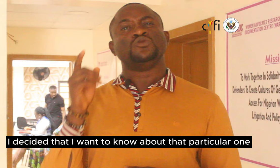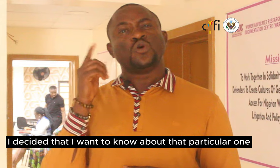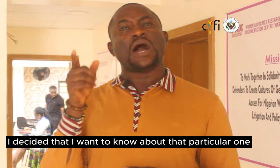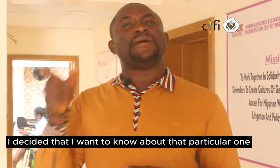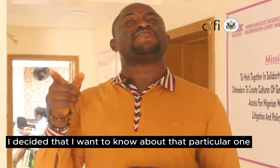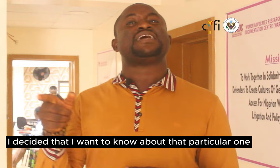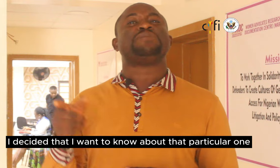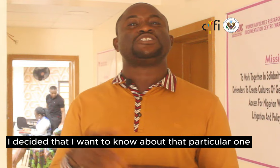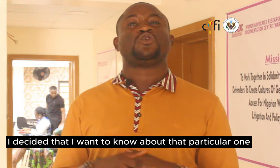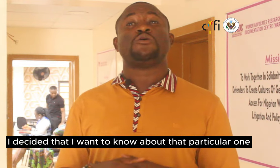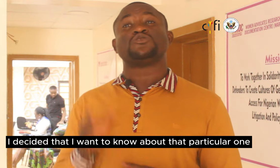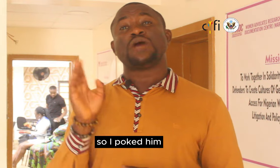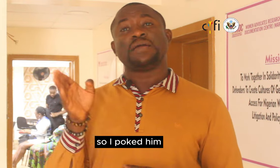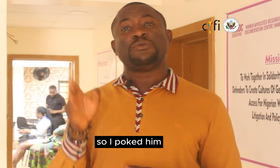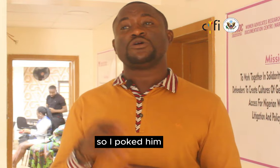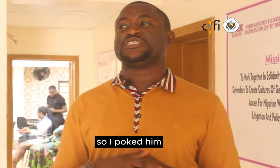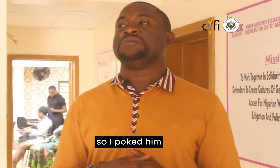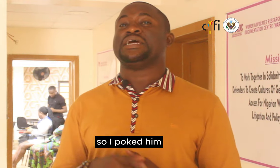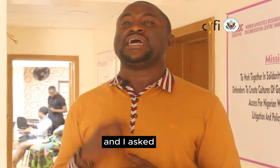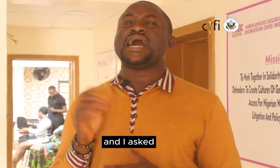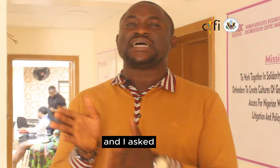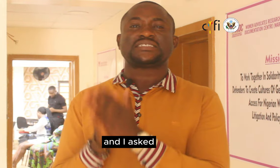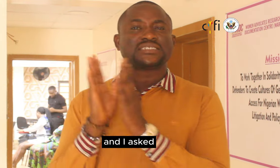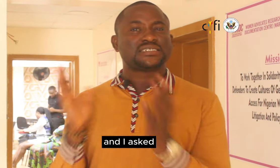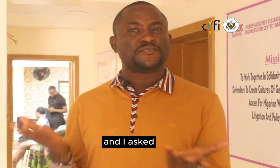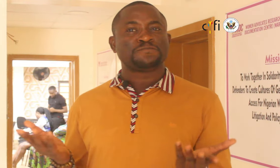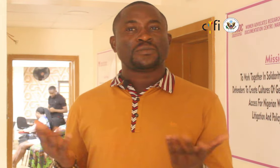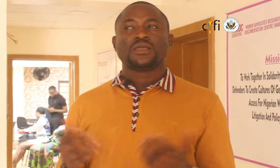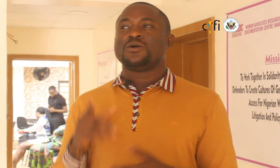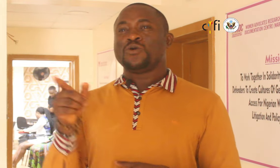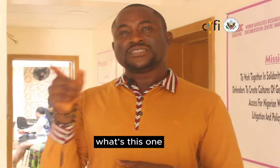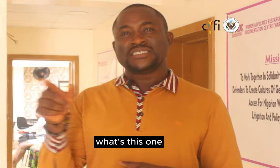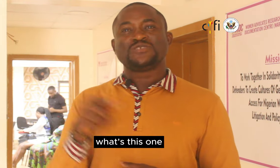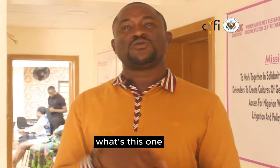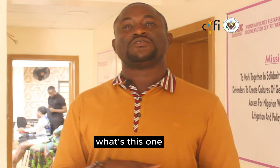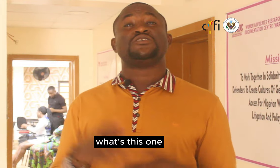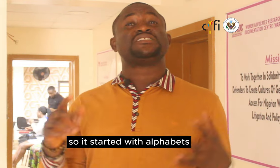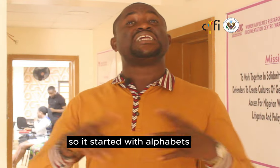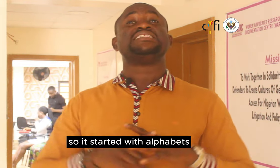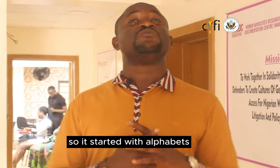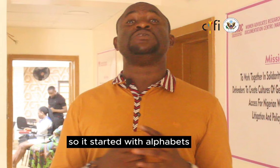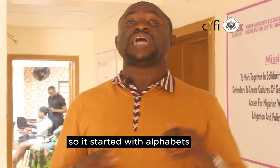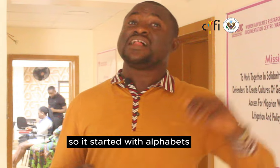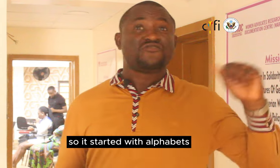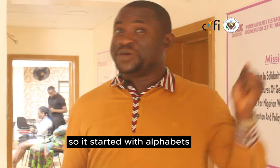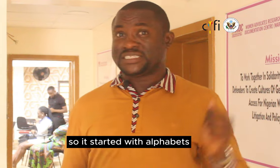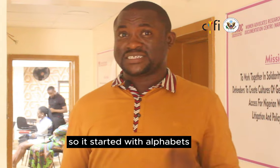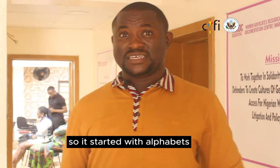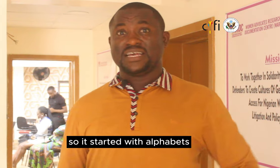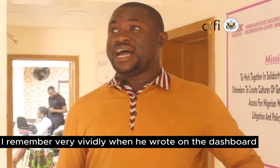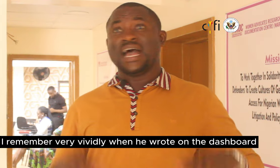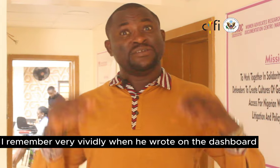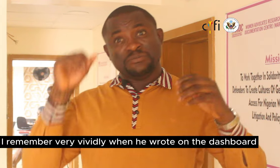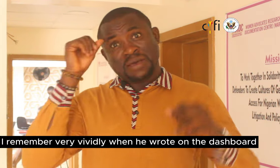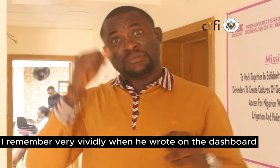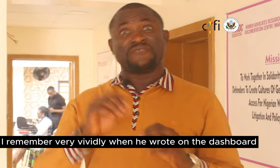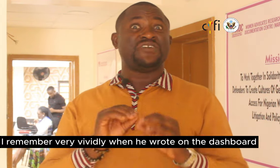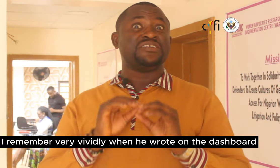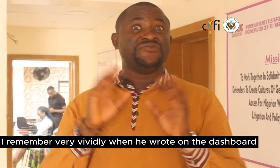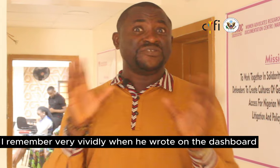know about that particular one. So I poked him and I asked, what's this one? So he started with alphabets. I remember very